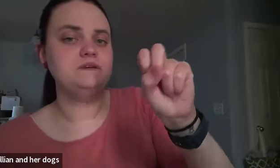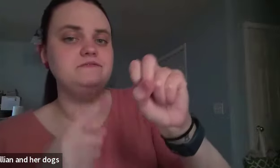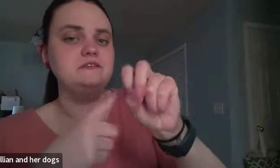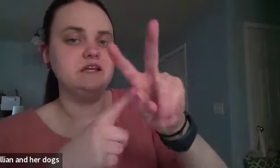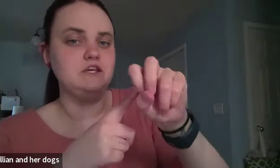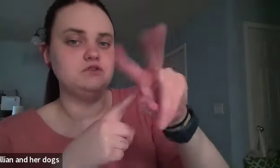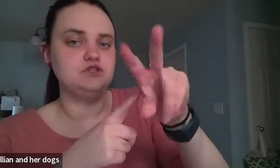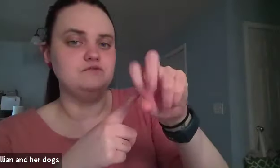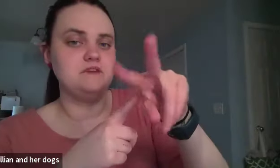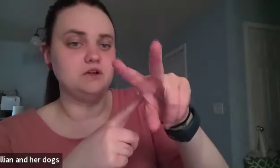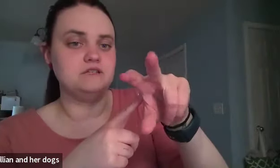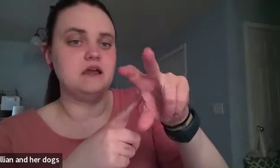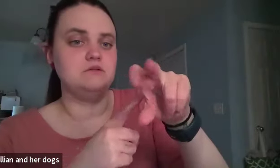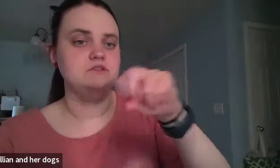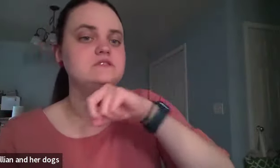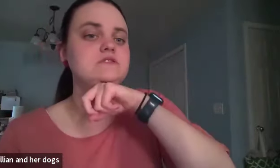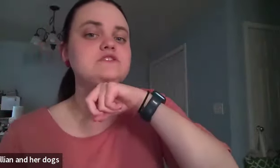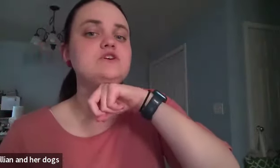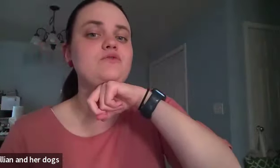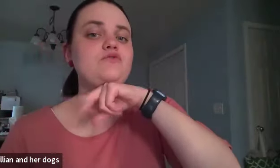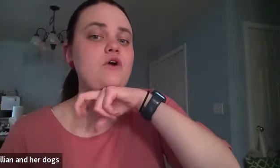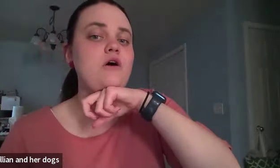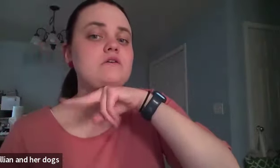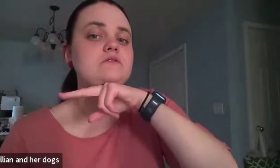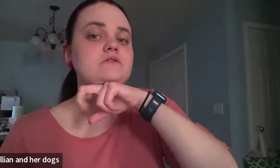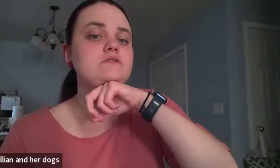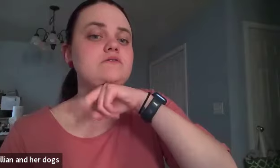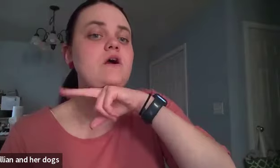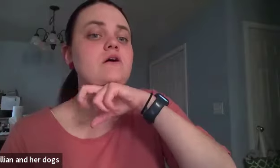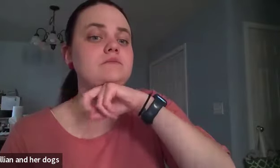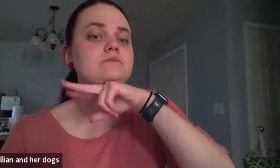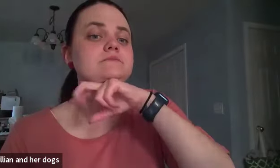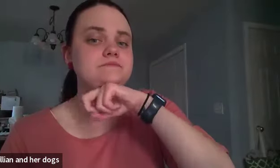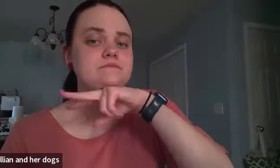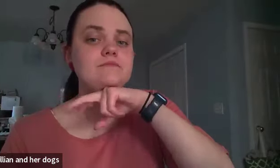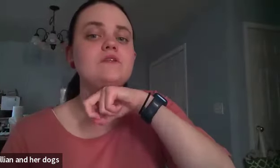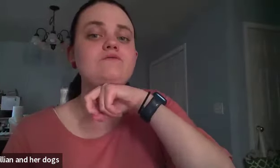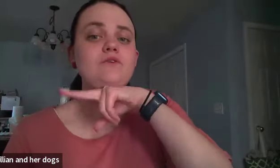to be flicking your 2 fingers out. So frog, frog,